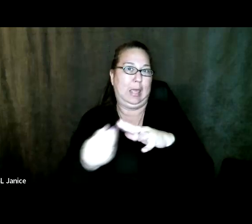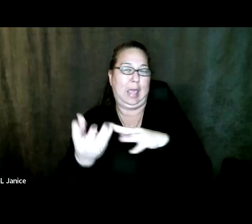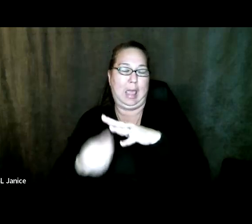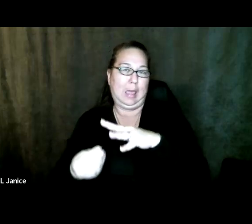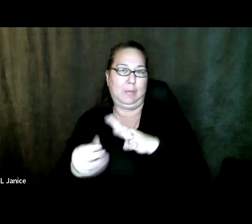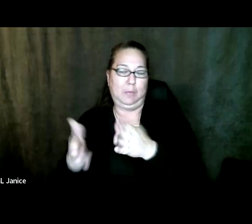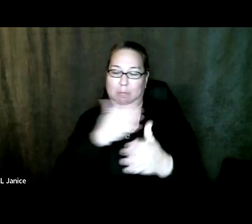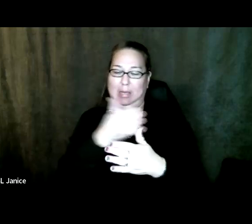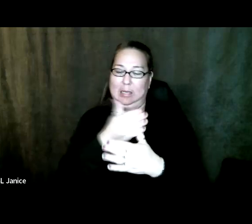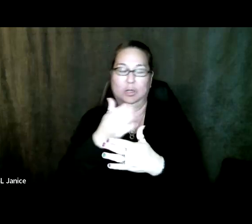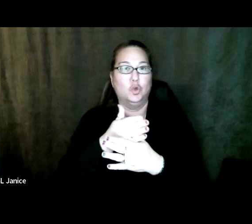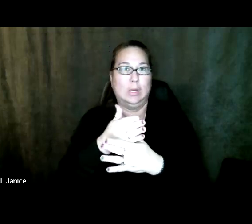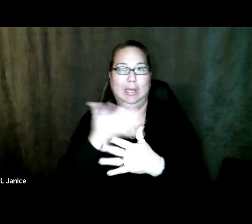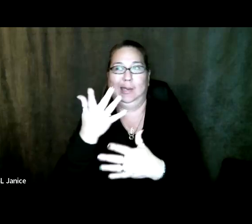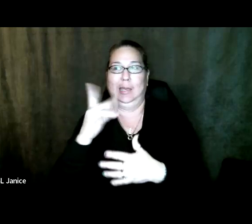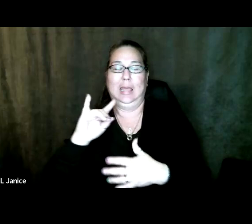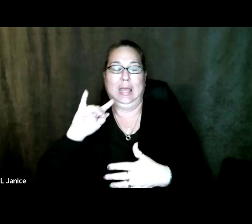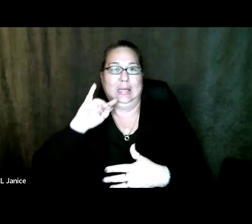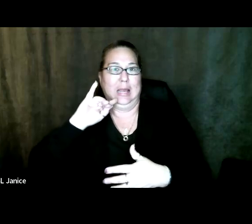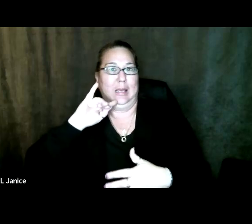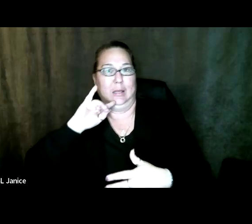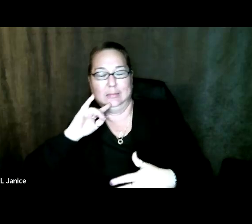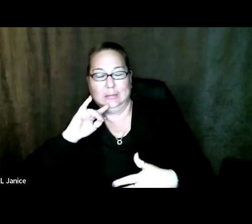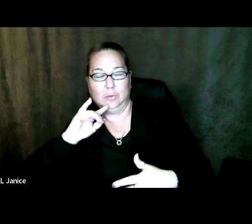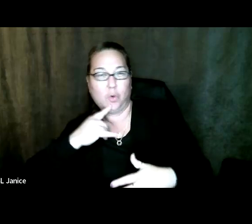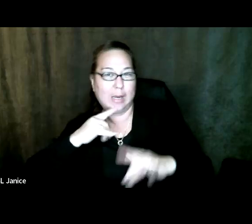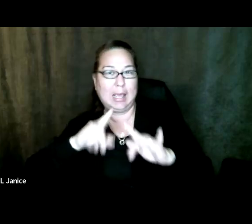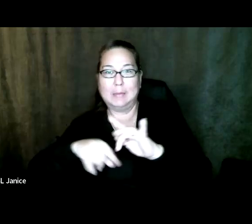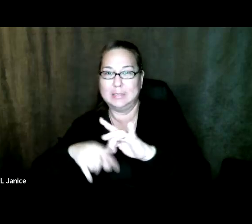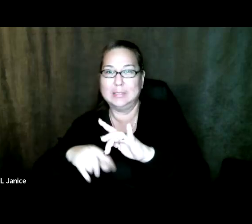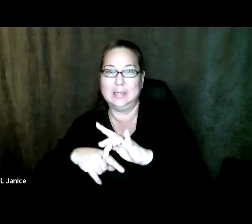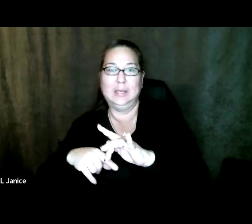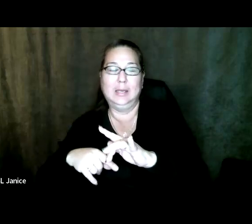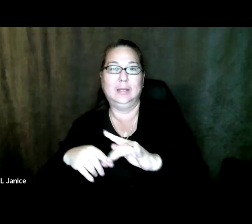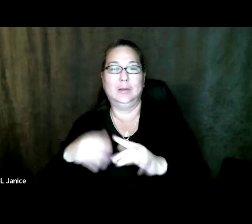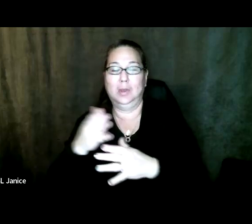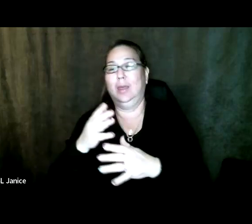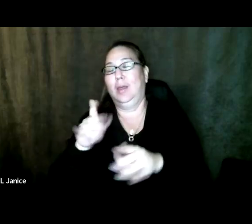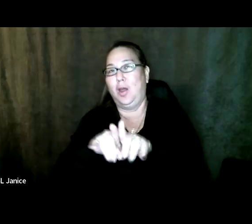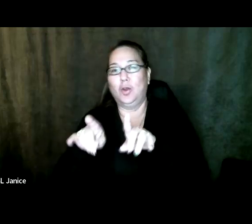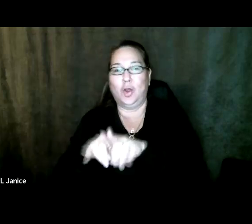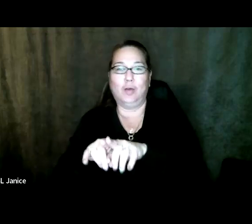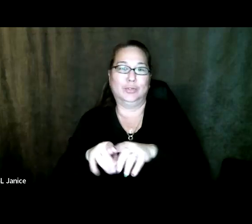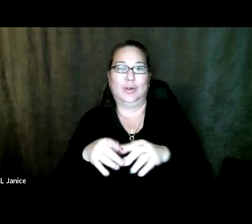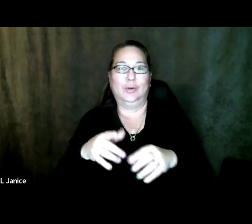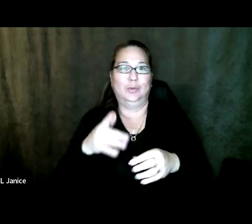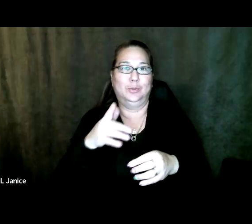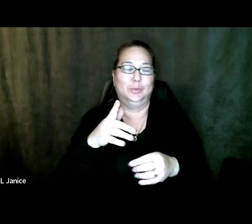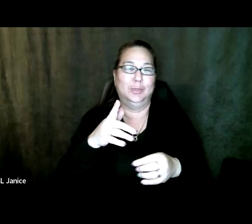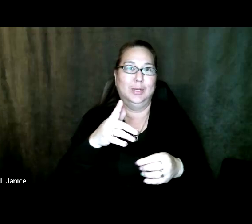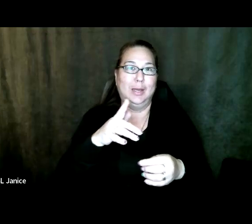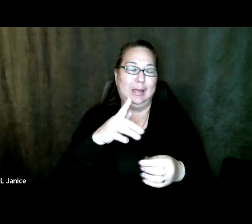absenteeism in transformation schools versus non-transformation schools. Yeah, like whenever you get to it, it's fine.